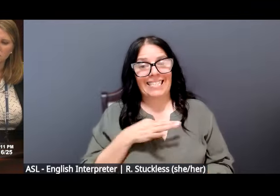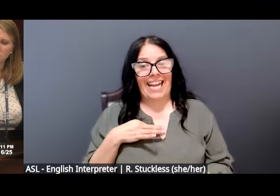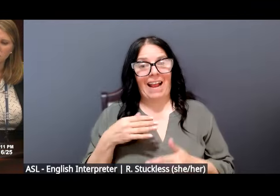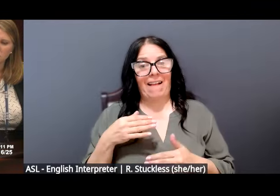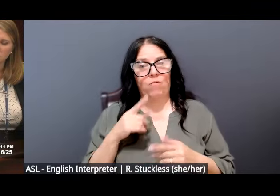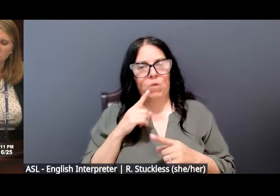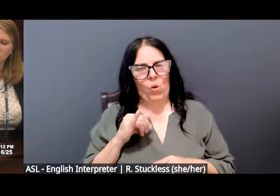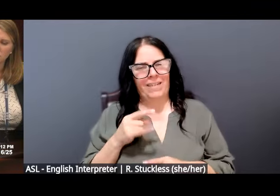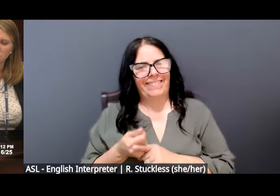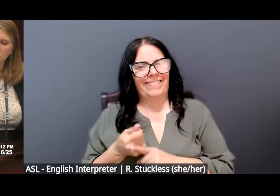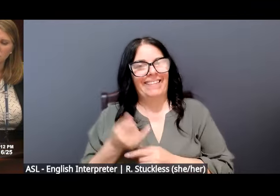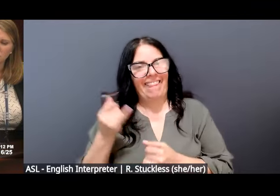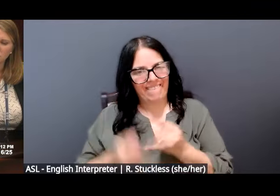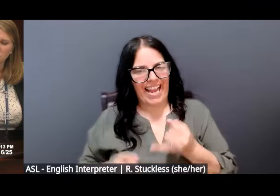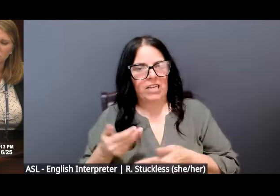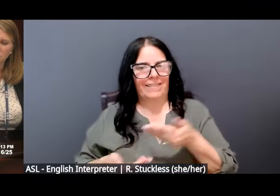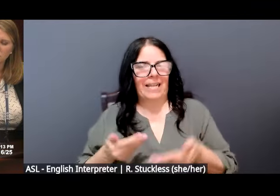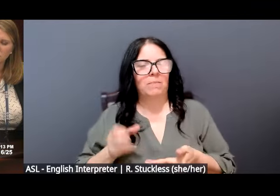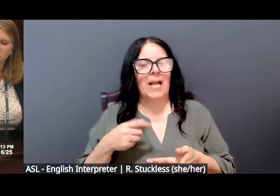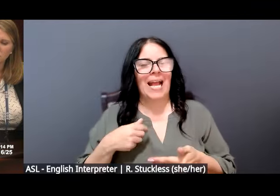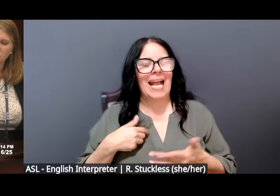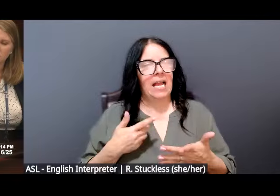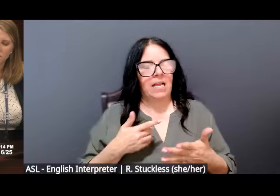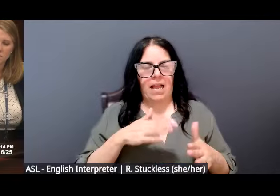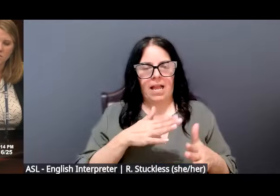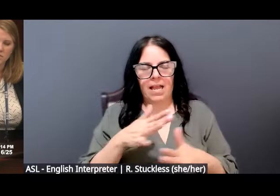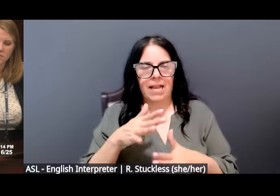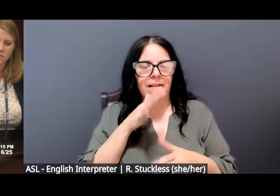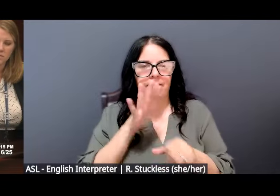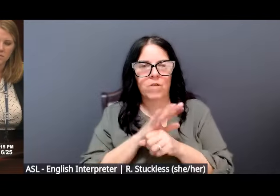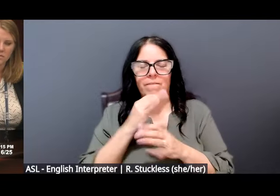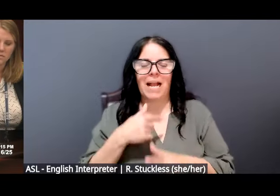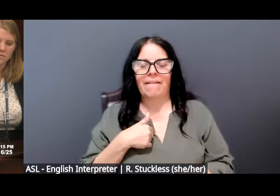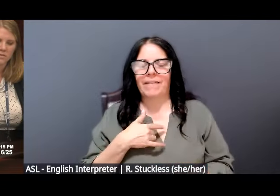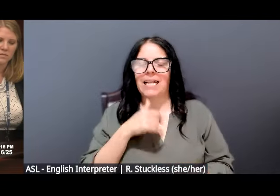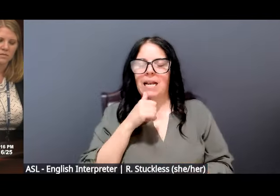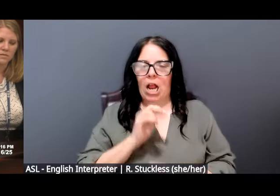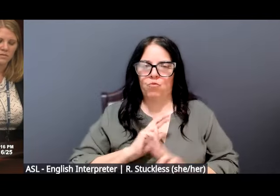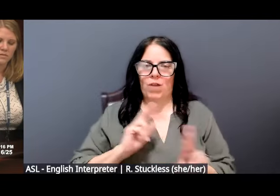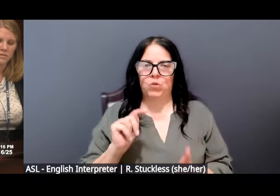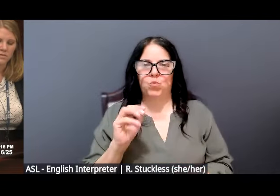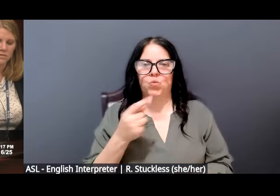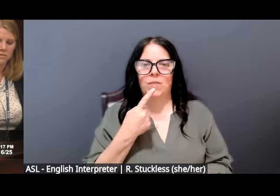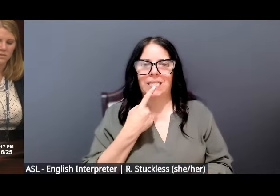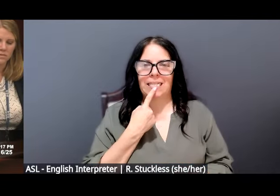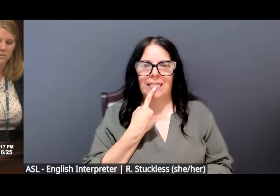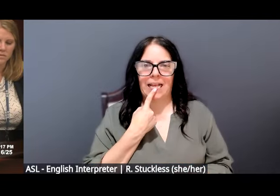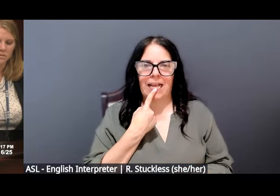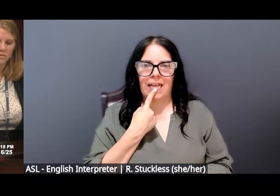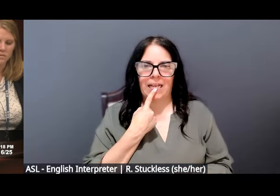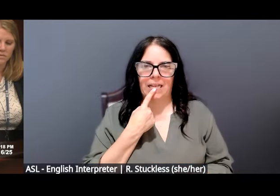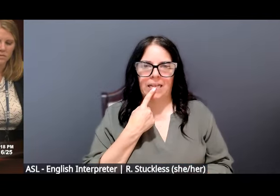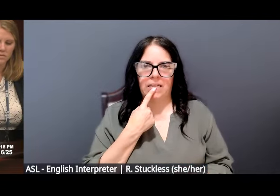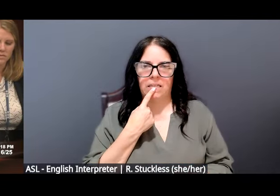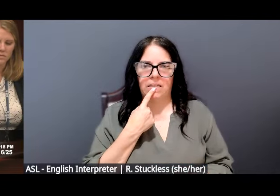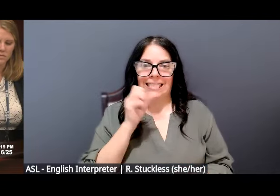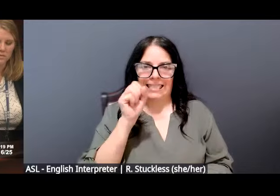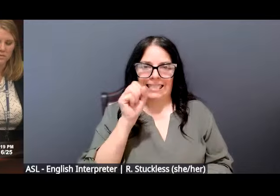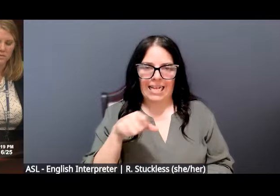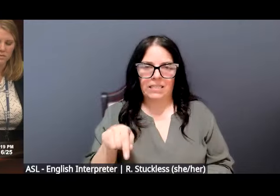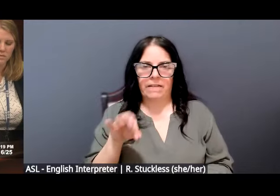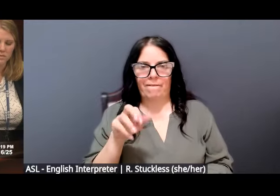final resolution. And I'm not prepared to say that this is or is not fraud. I don't